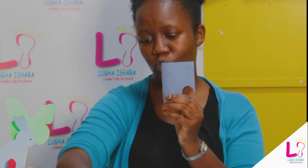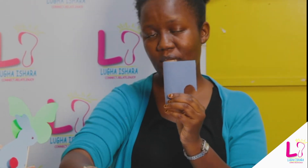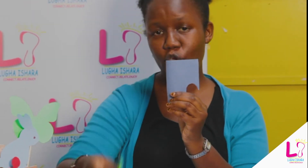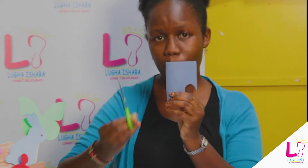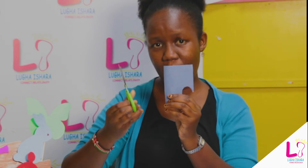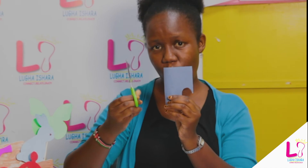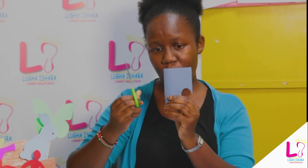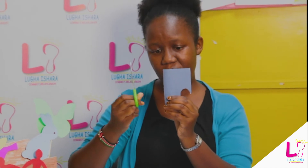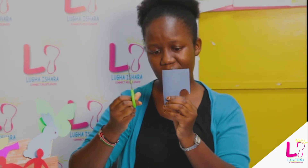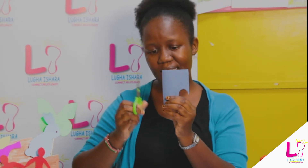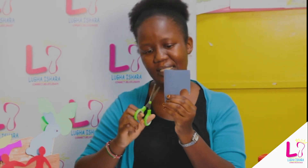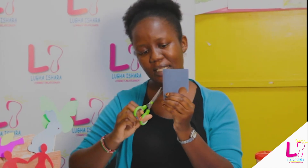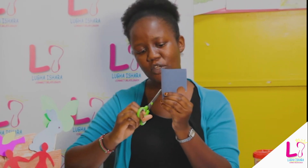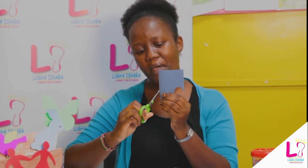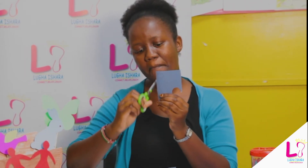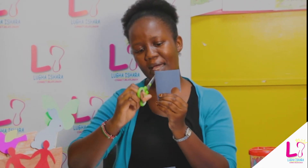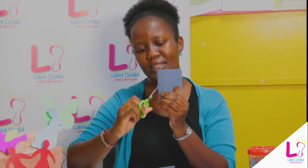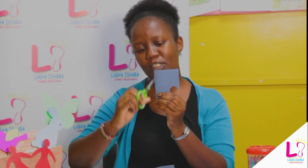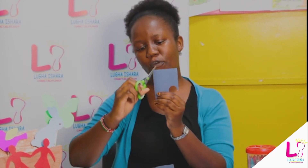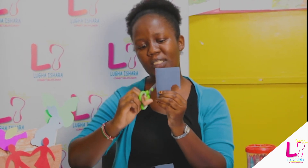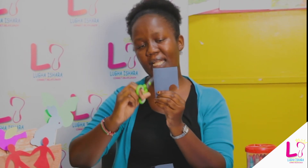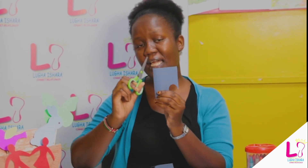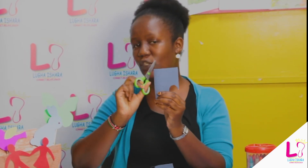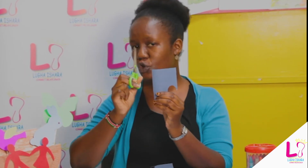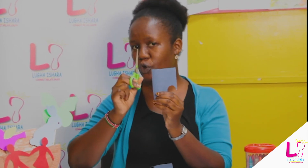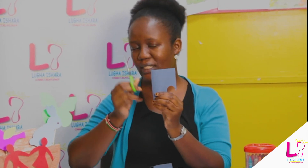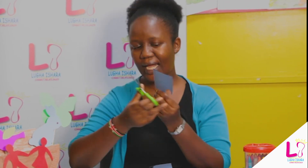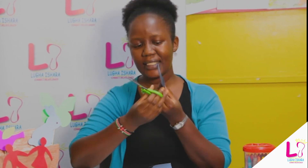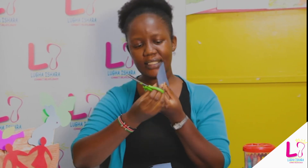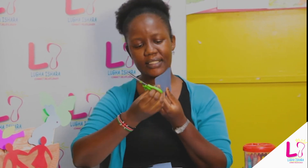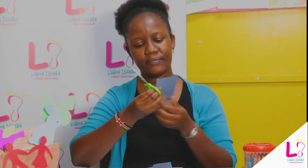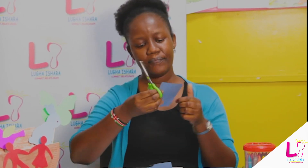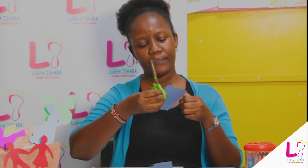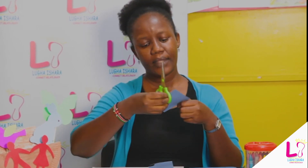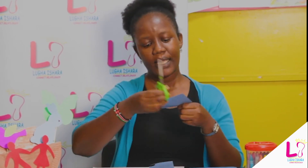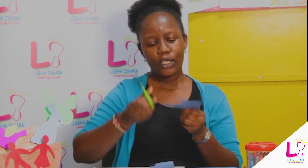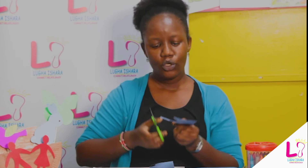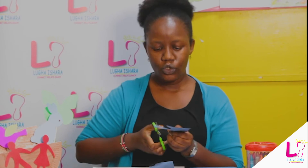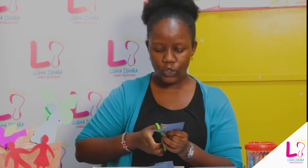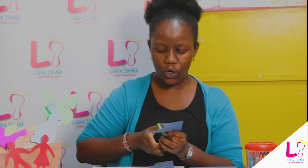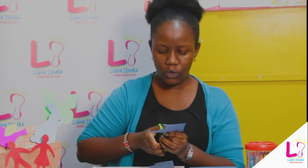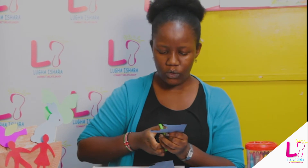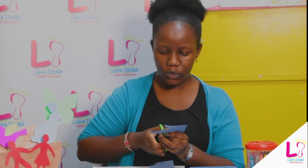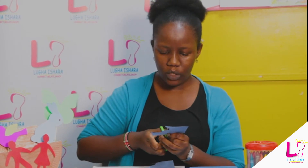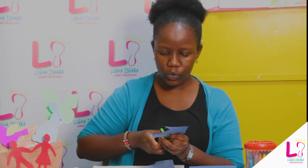take your pair of scissors. Remember, this folded edge, don't cut it. So, you